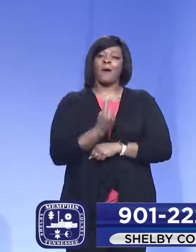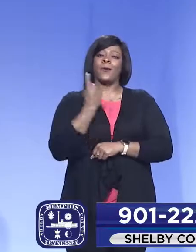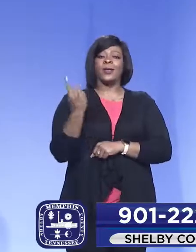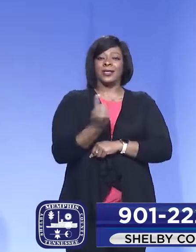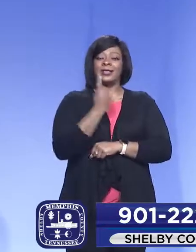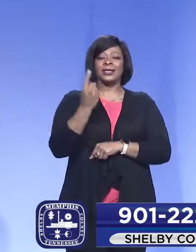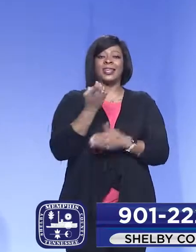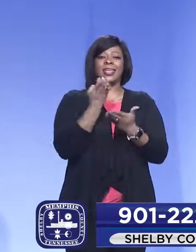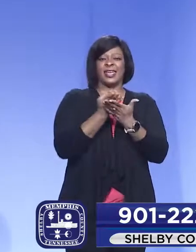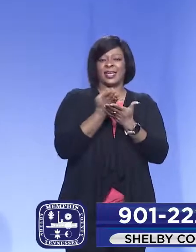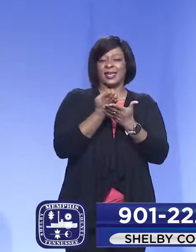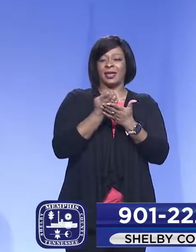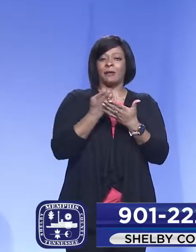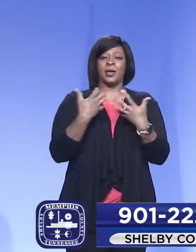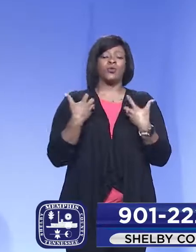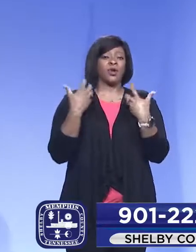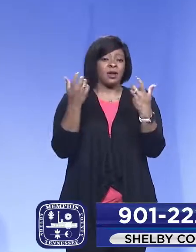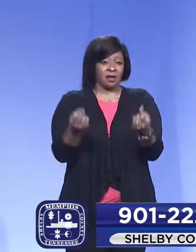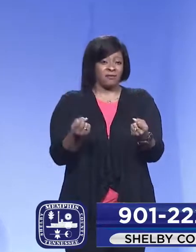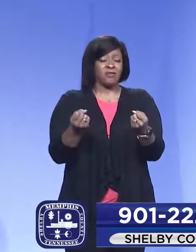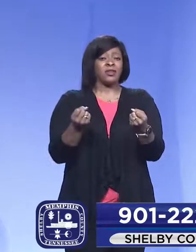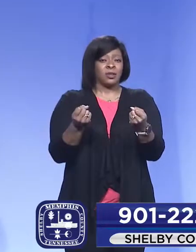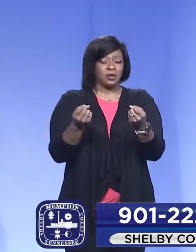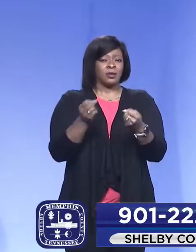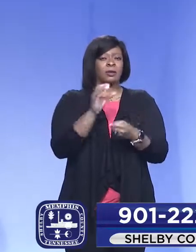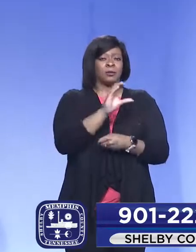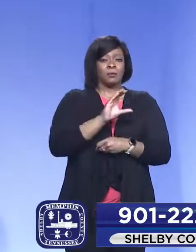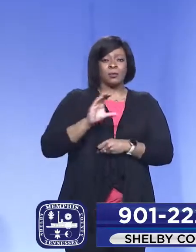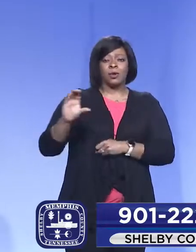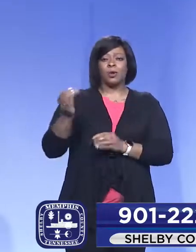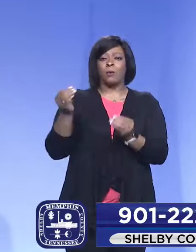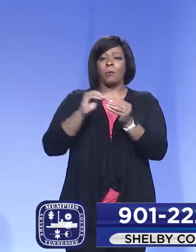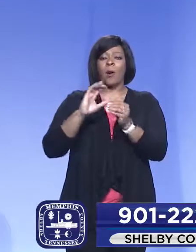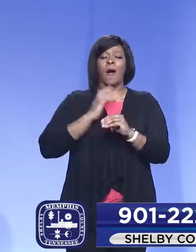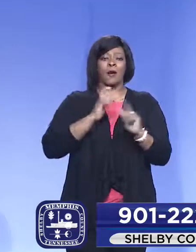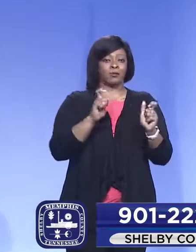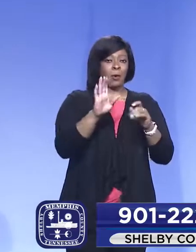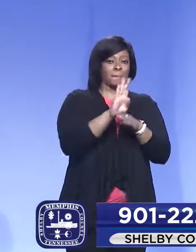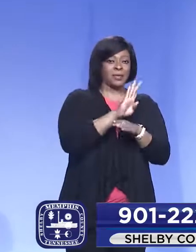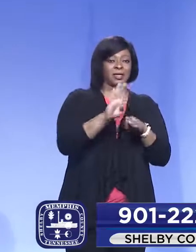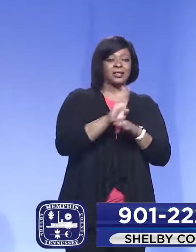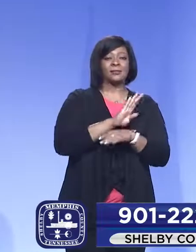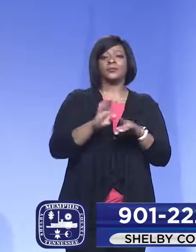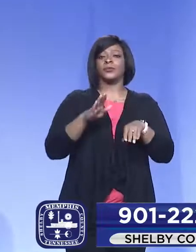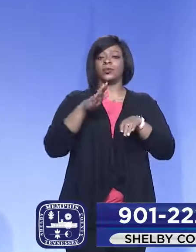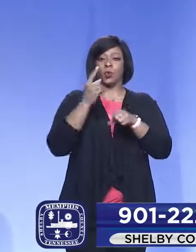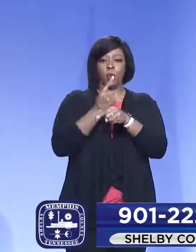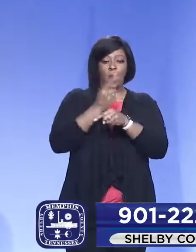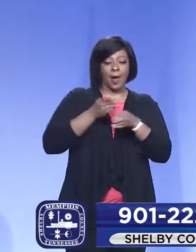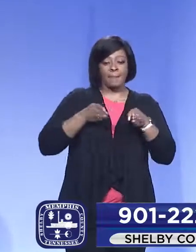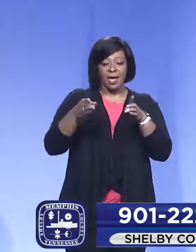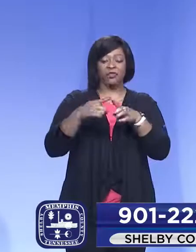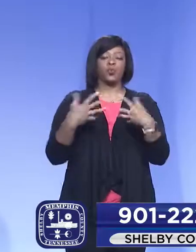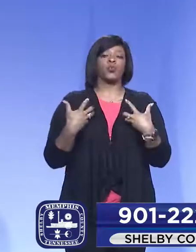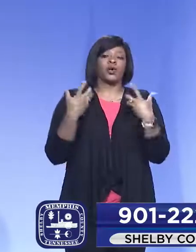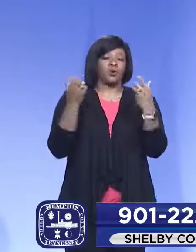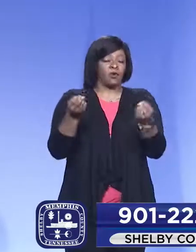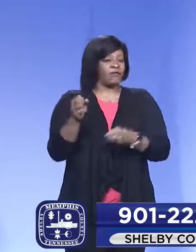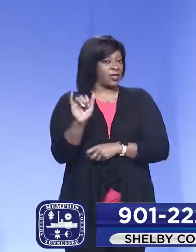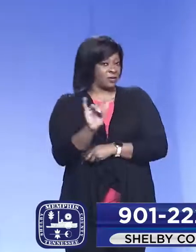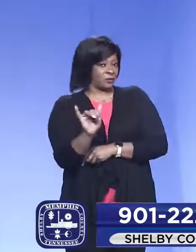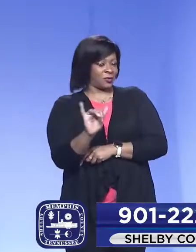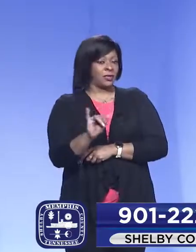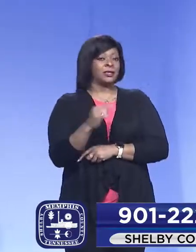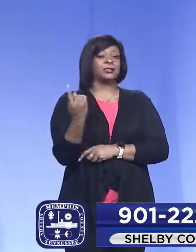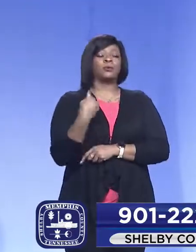the economic recovery and putting more of our small businesses on the path to recovery. That's something